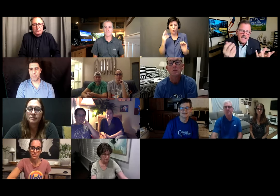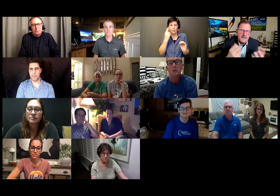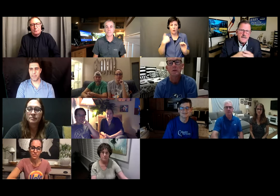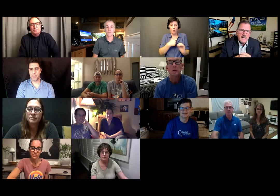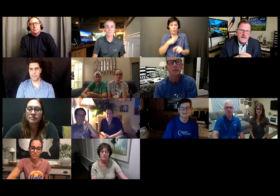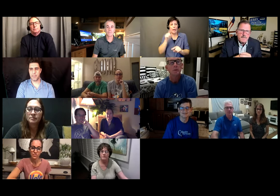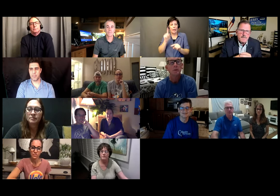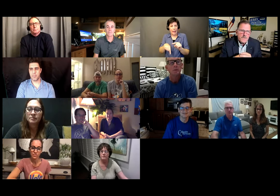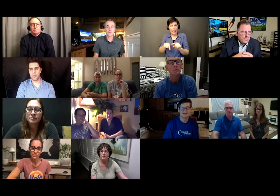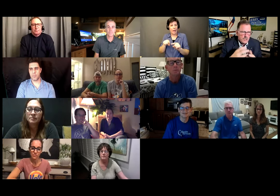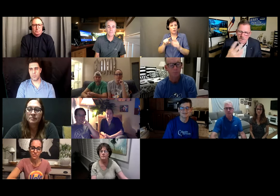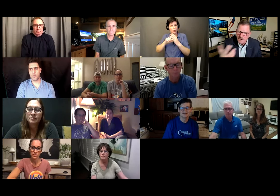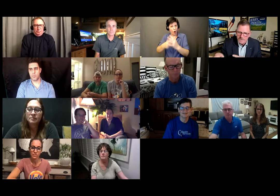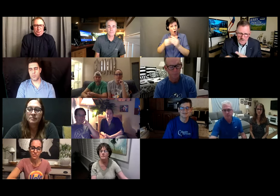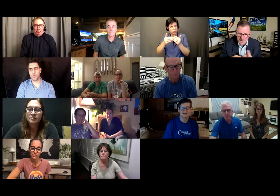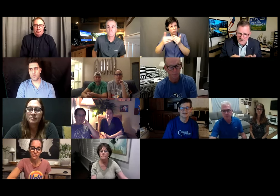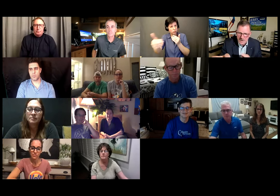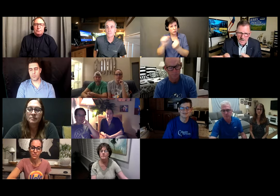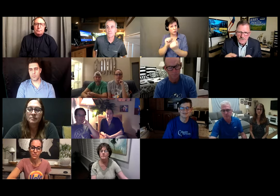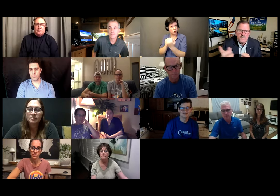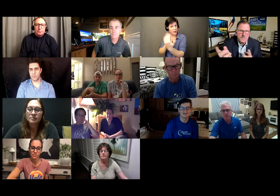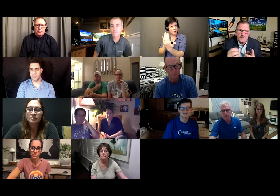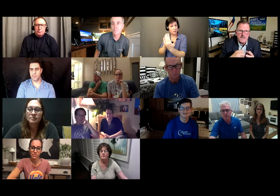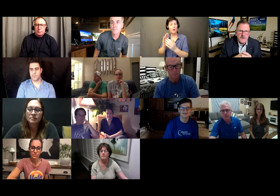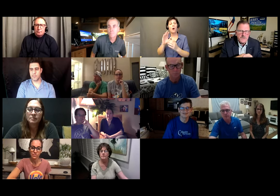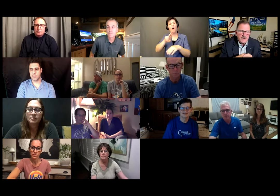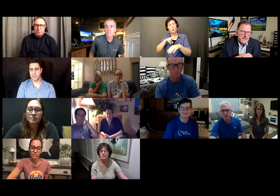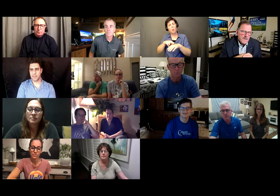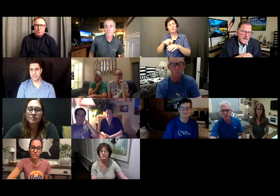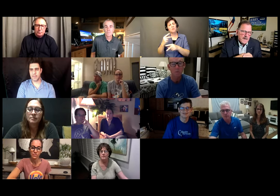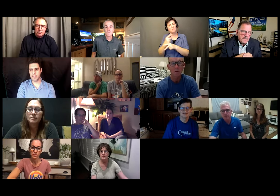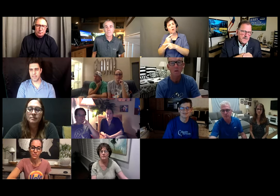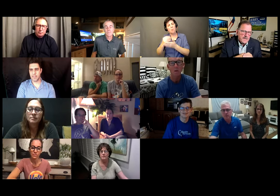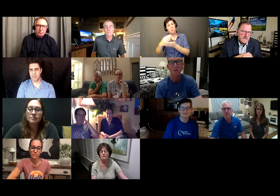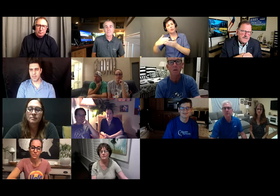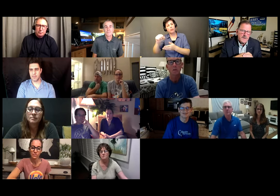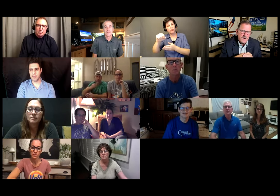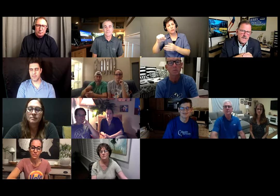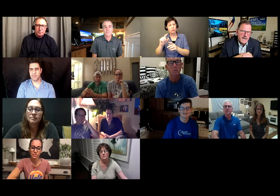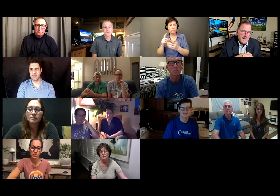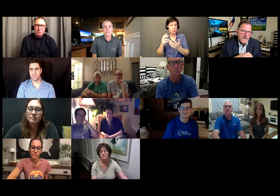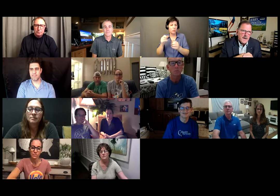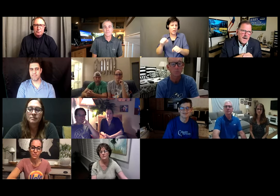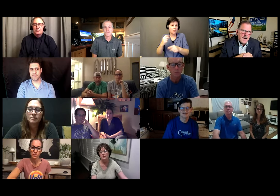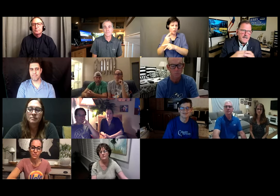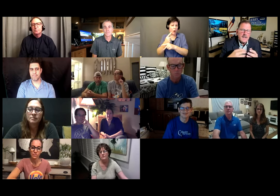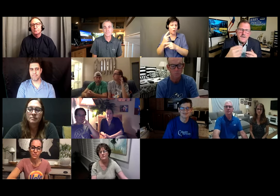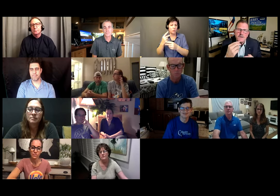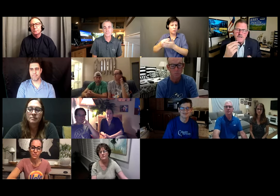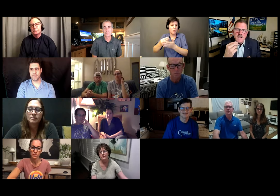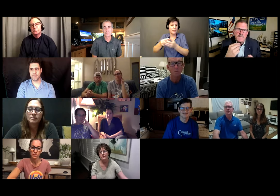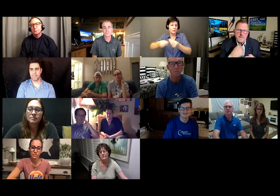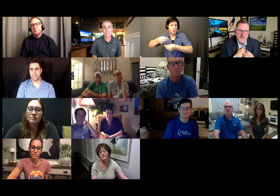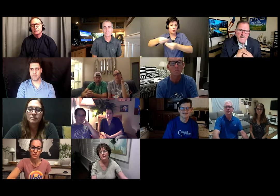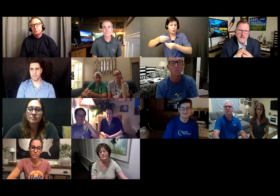that. Sure, if there's budgetary issues, there's budgetary issues. But certainly, I think what's